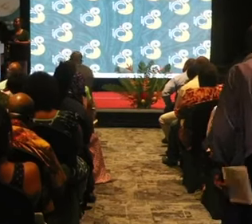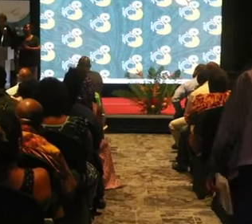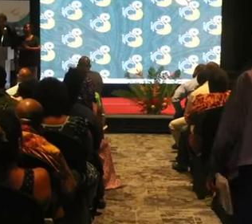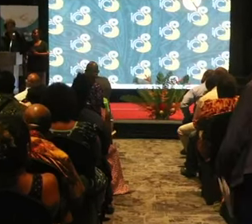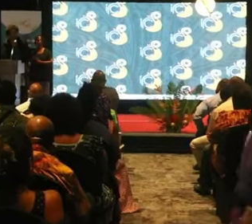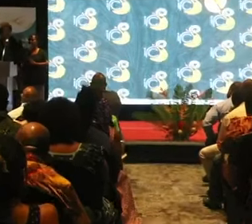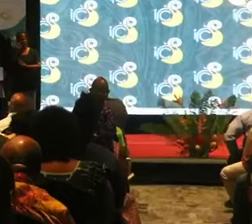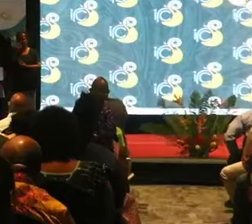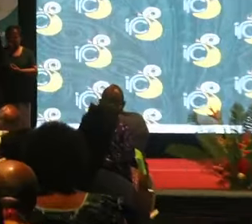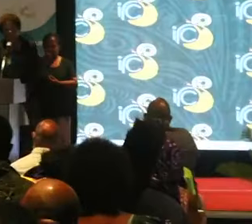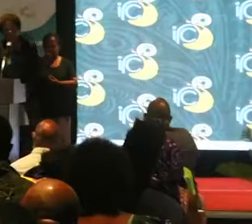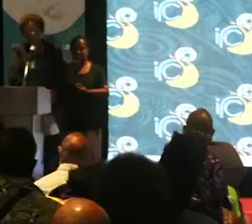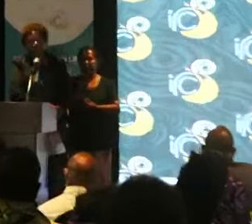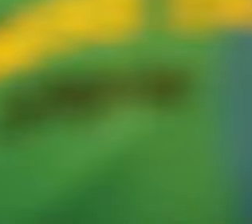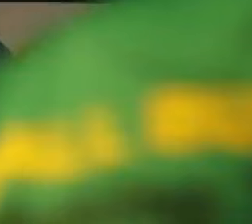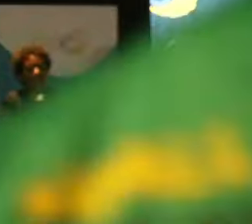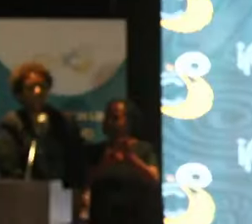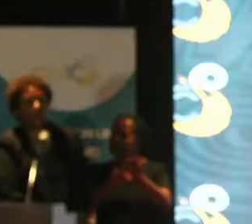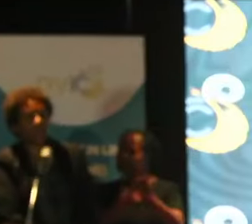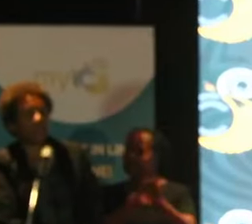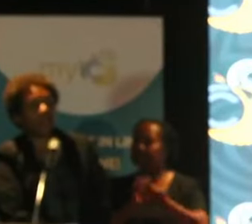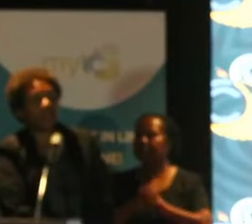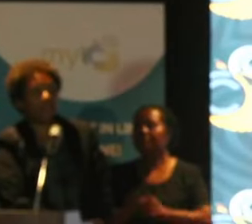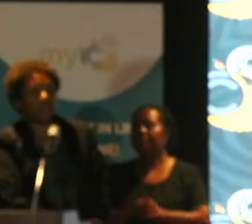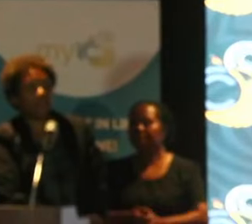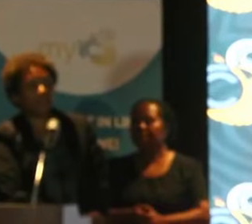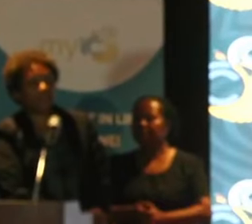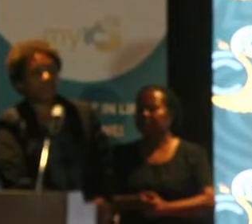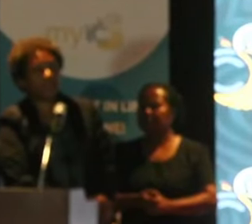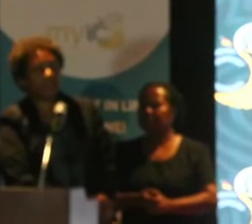Thank you very much for that question. It's a very relevant question.